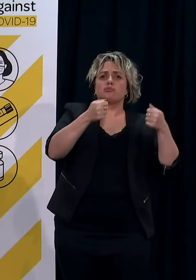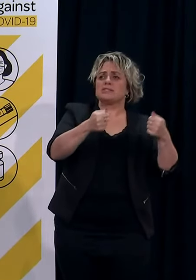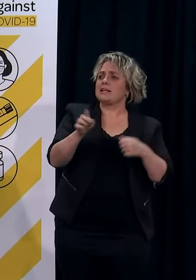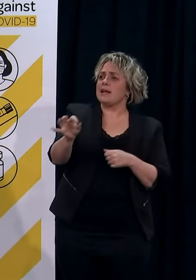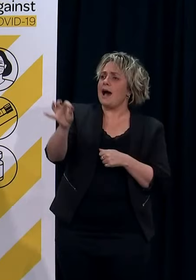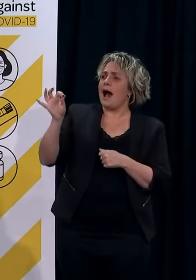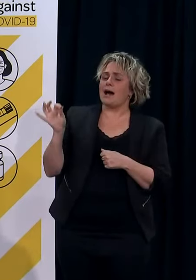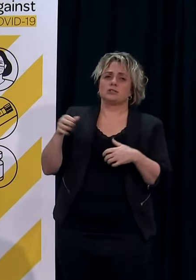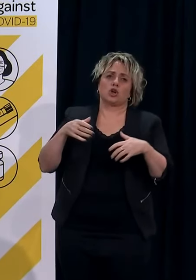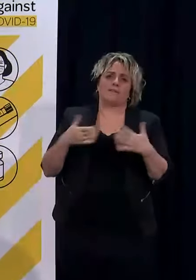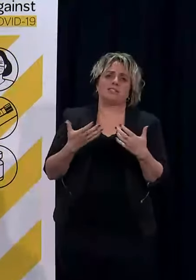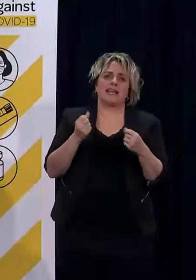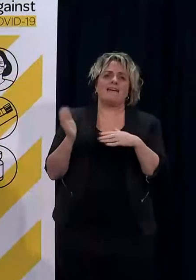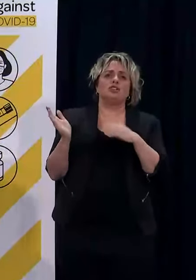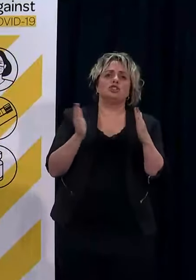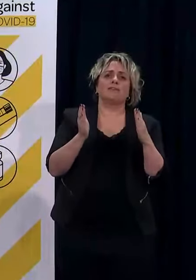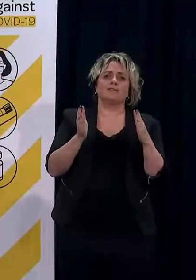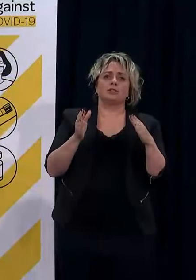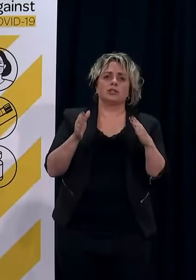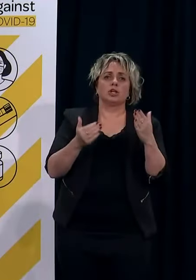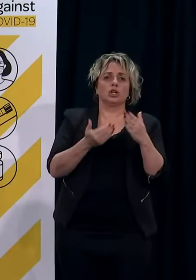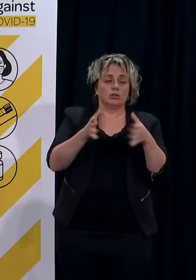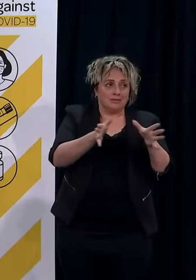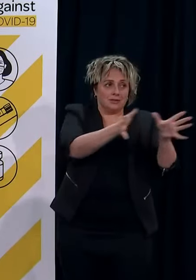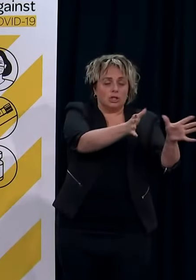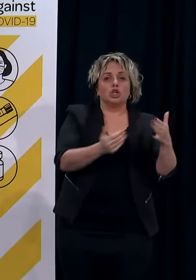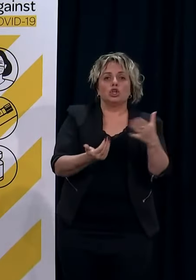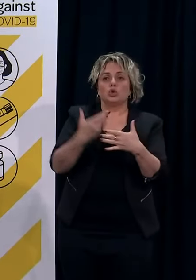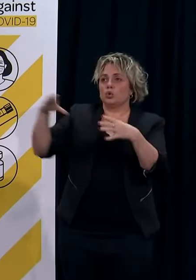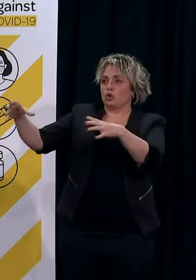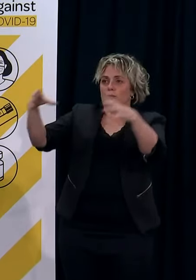shift rotation, so obviously they're being able to still...